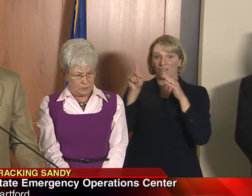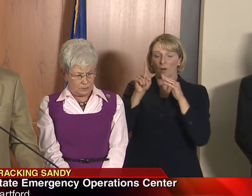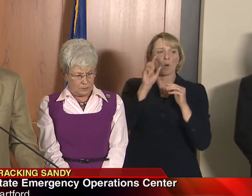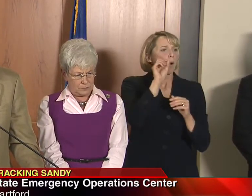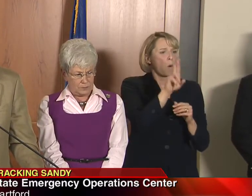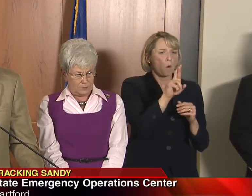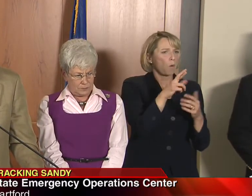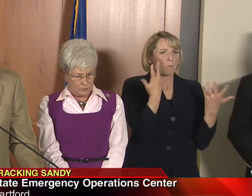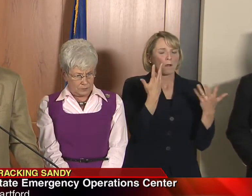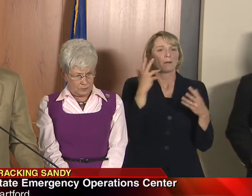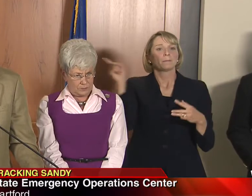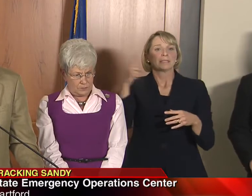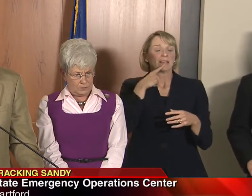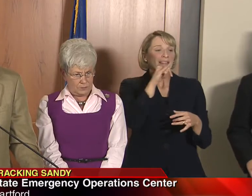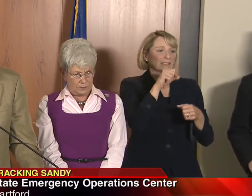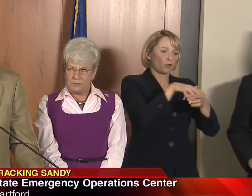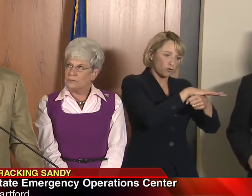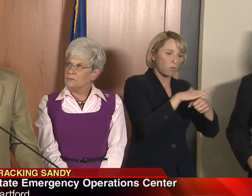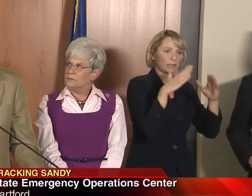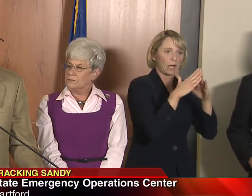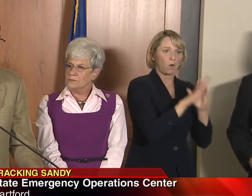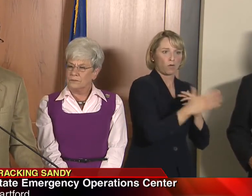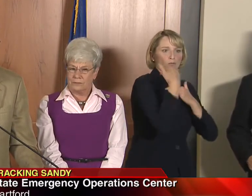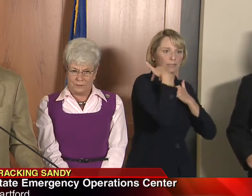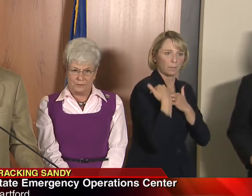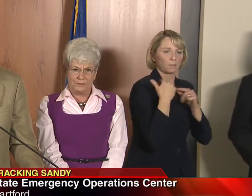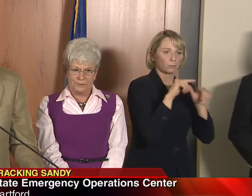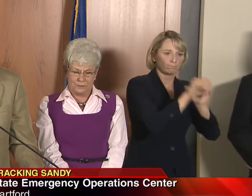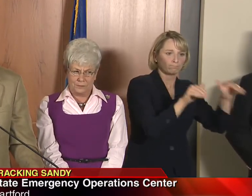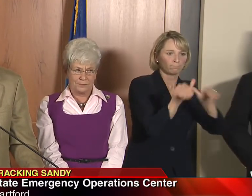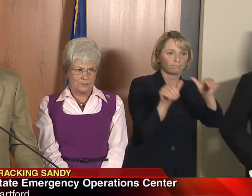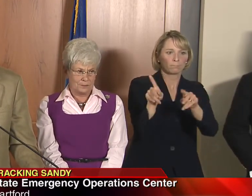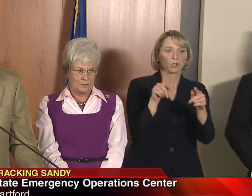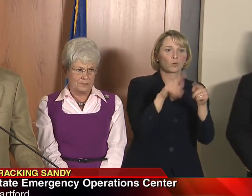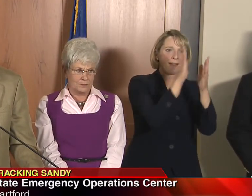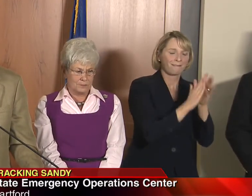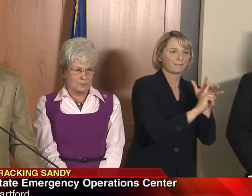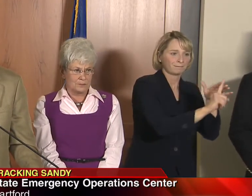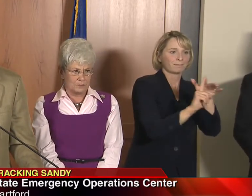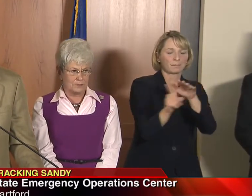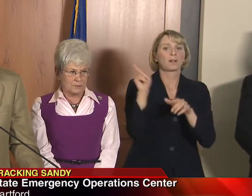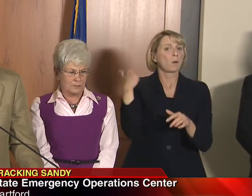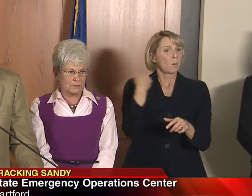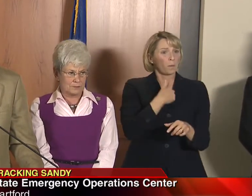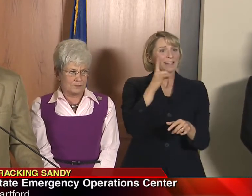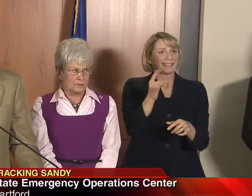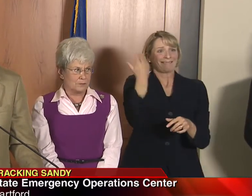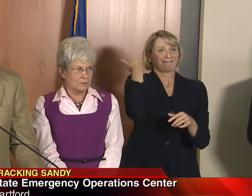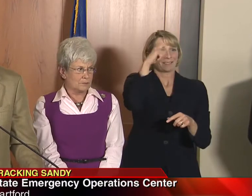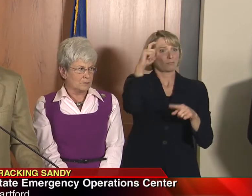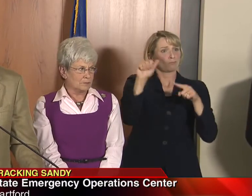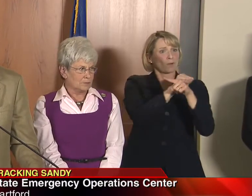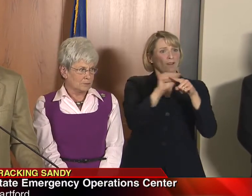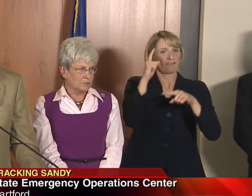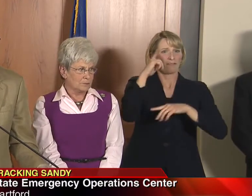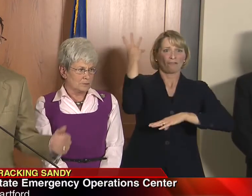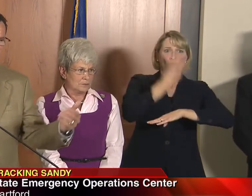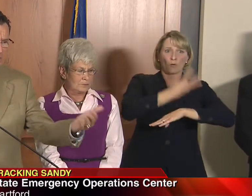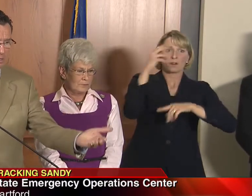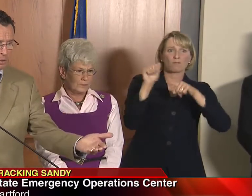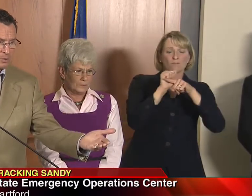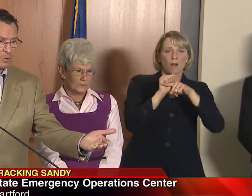local obligation. We have rehearsed this. We have practiced it. We had 4 days of drills over the summer. These are local calls. You